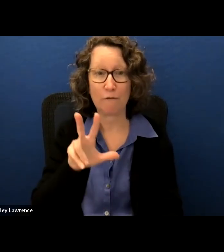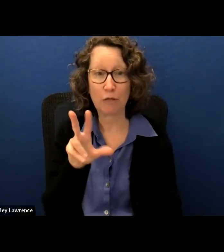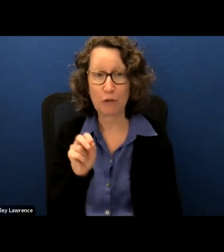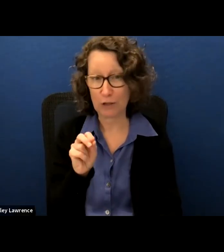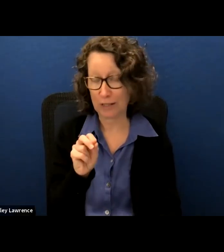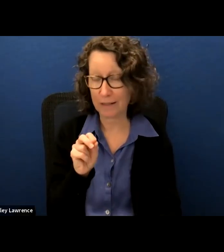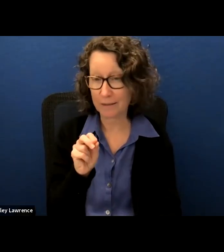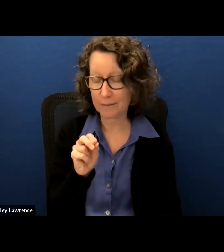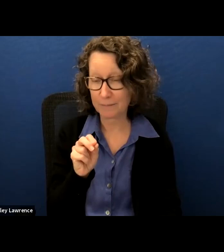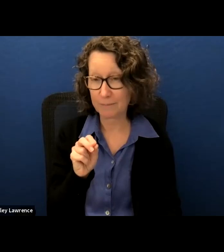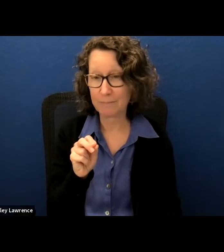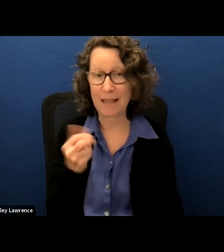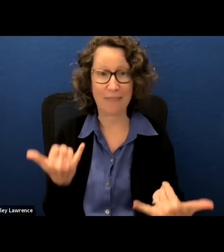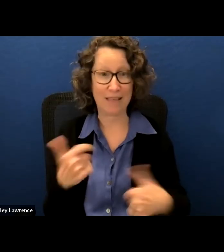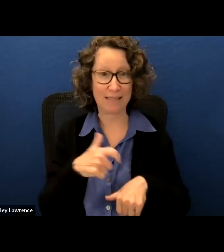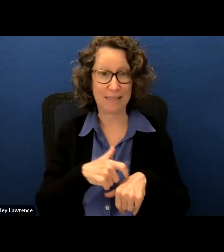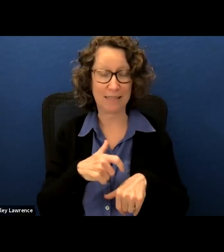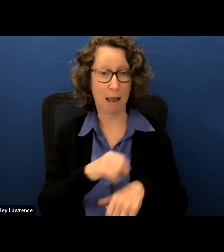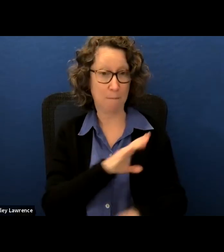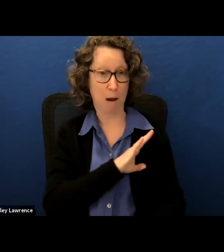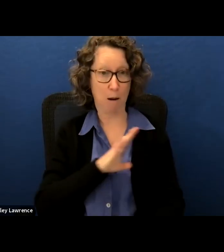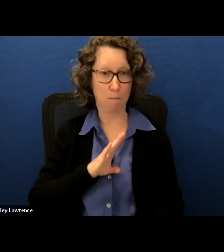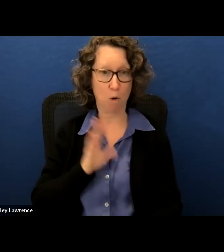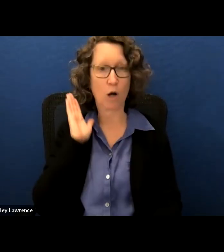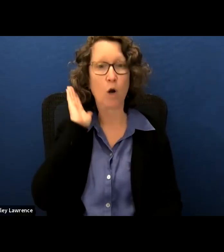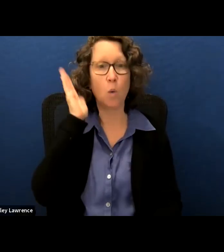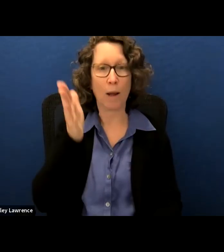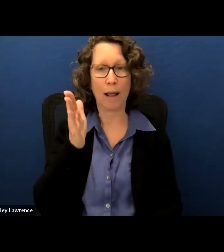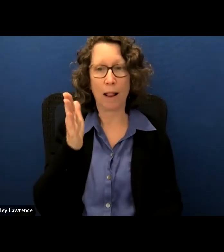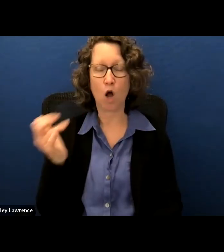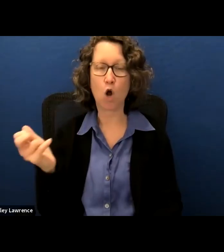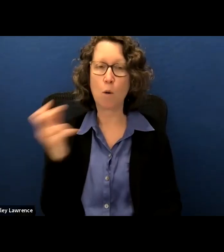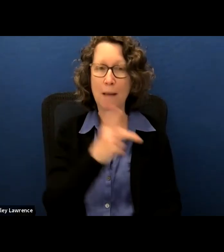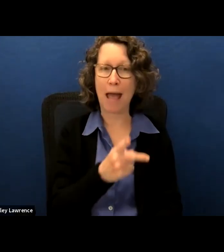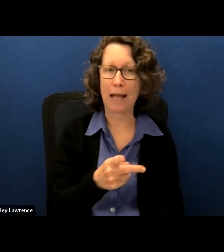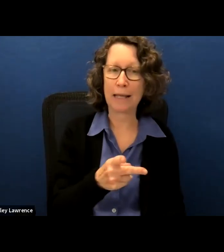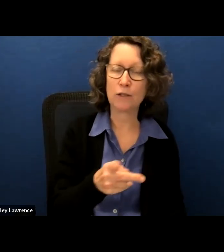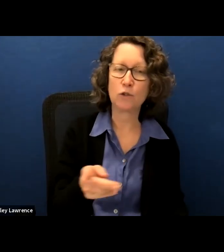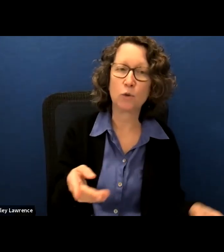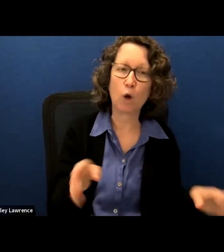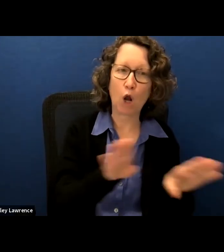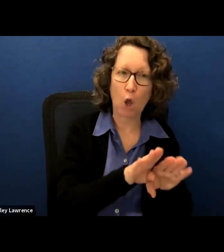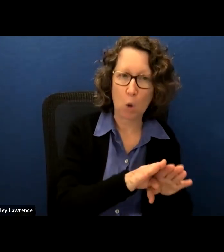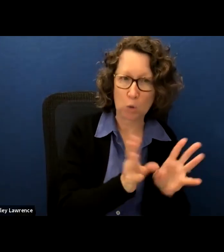p.m. And at this time, the board will go back into closed session.